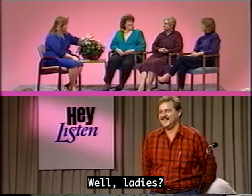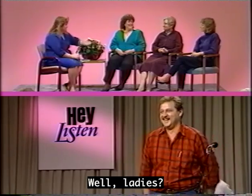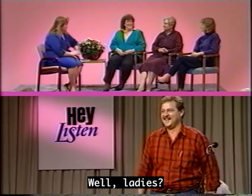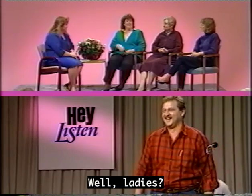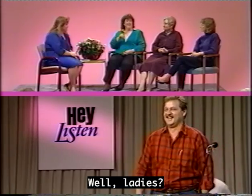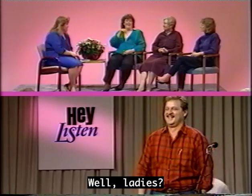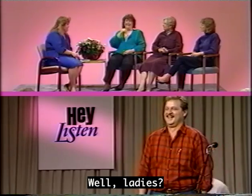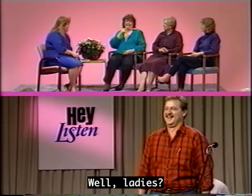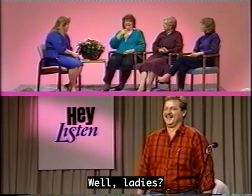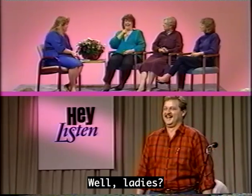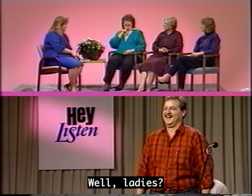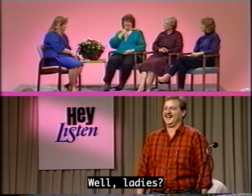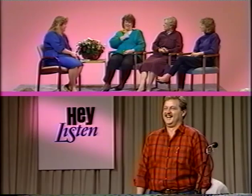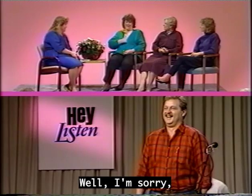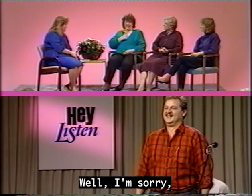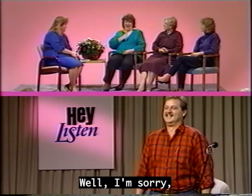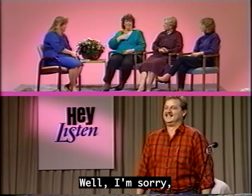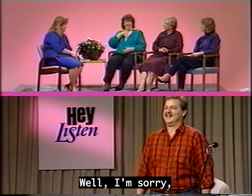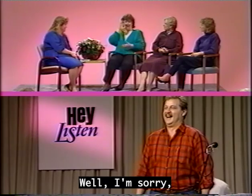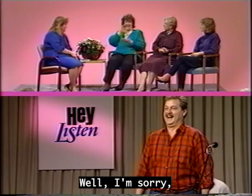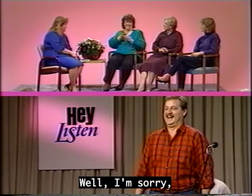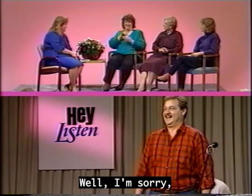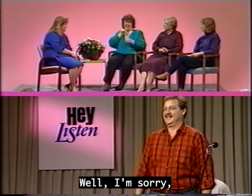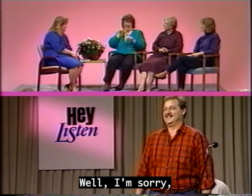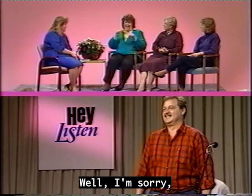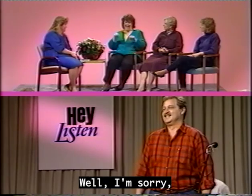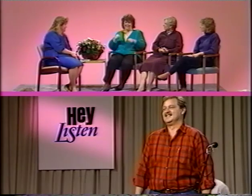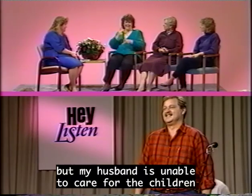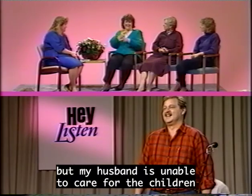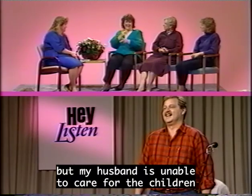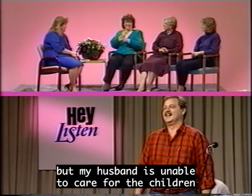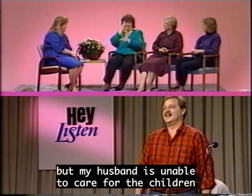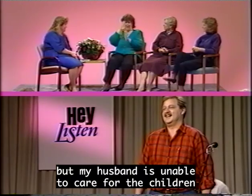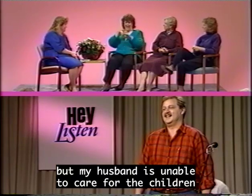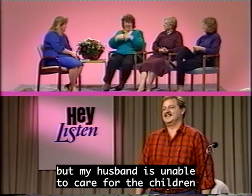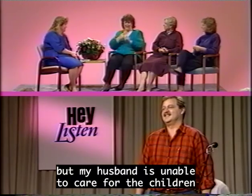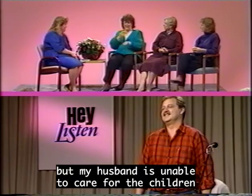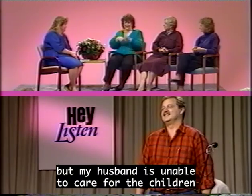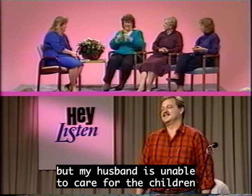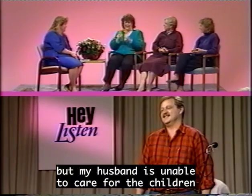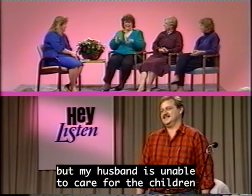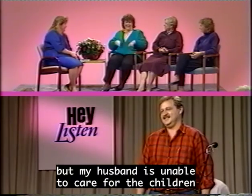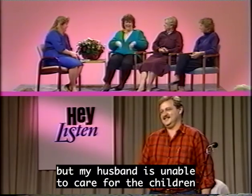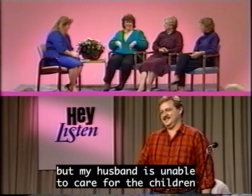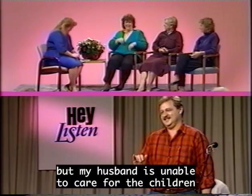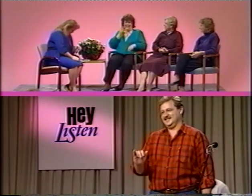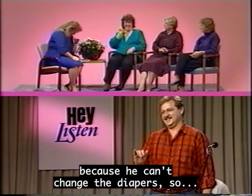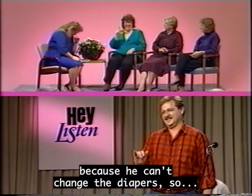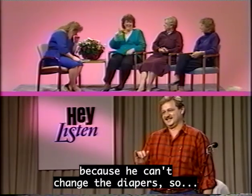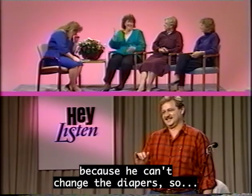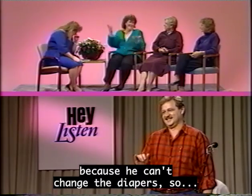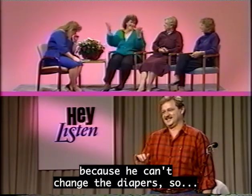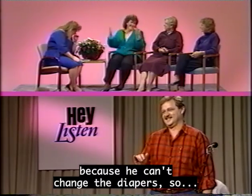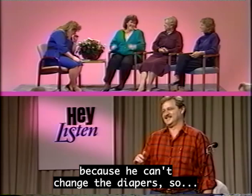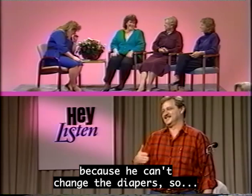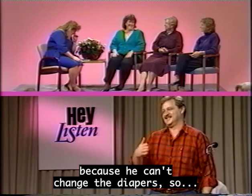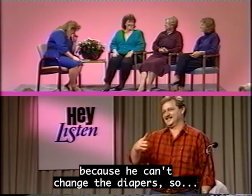Well, ladies? Well, I'm sorry, but my husband is unable to care for the children because he can't change the diapers,